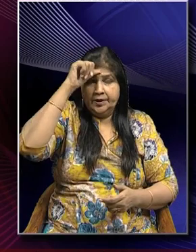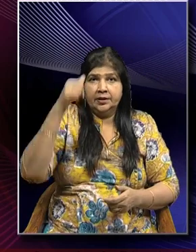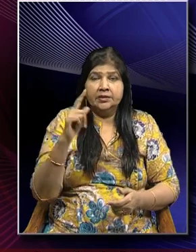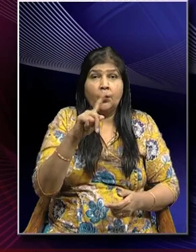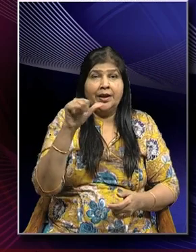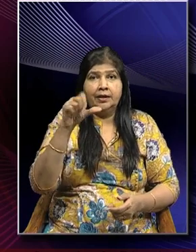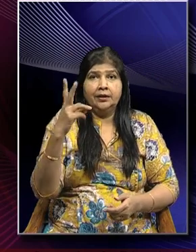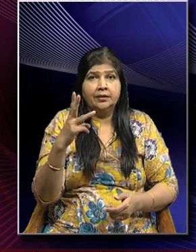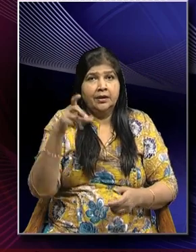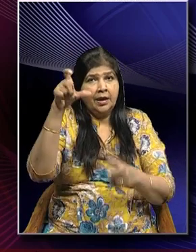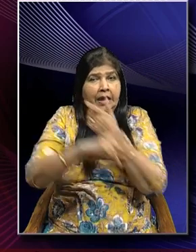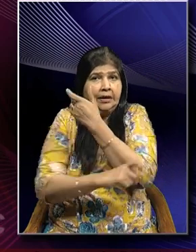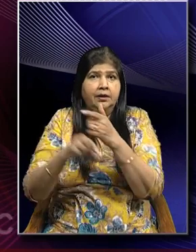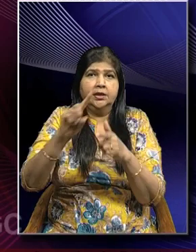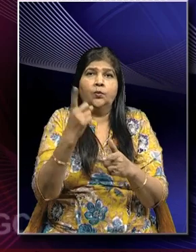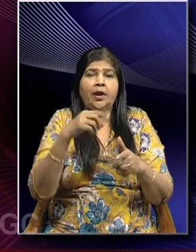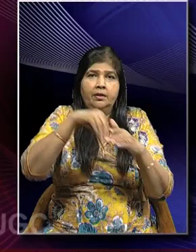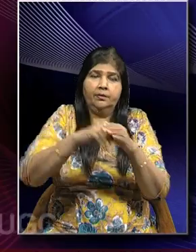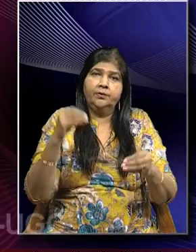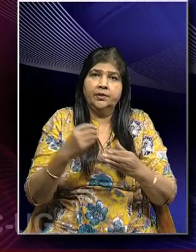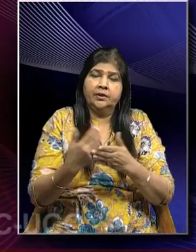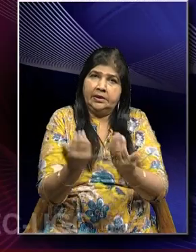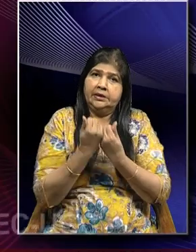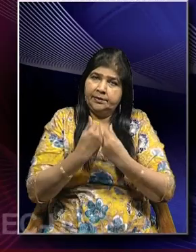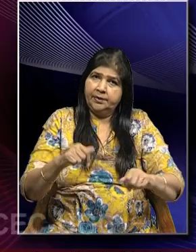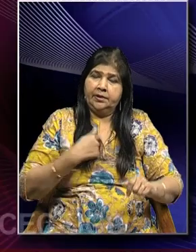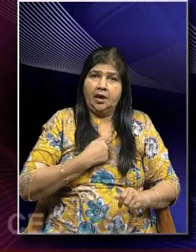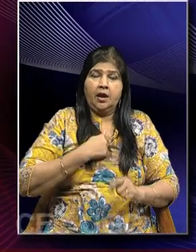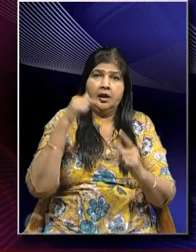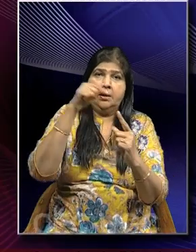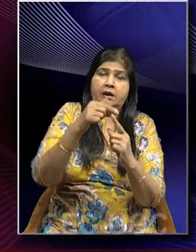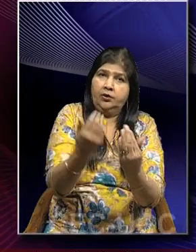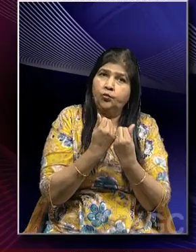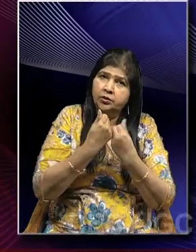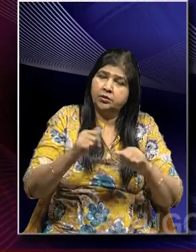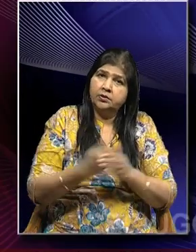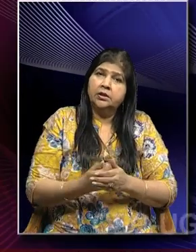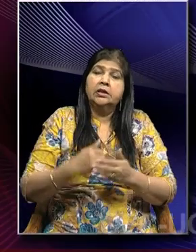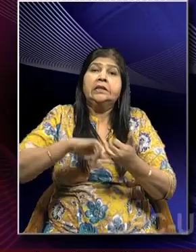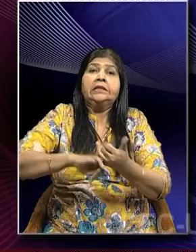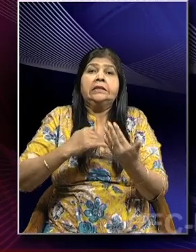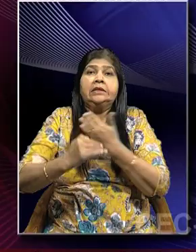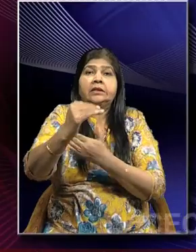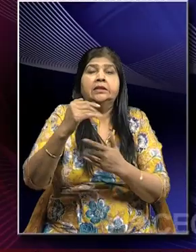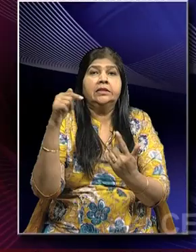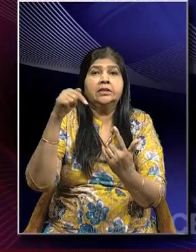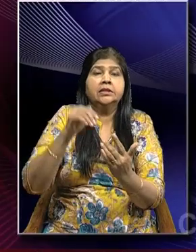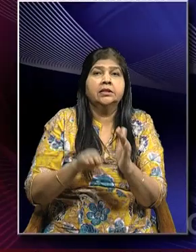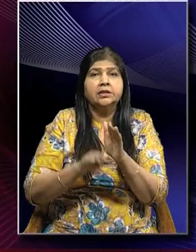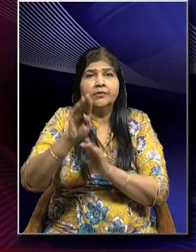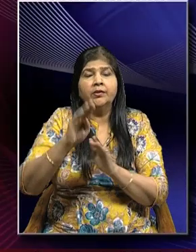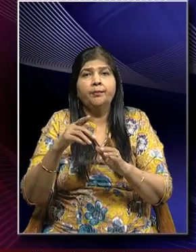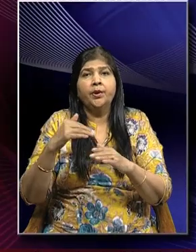193 countries which has accepted that yes, it is our target to achieve the sustainable development goals by